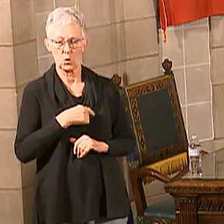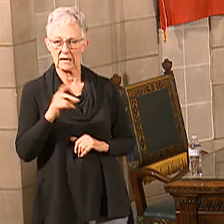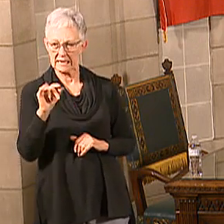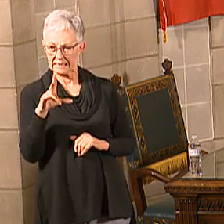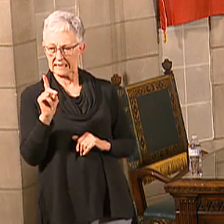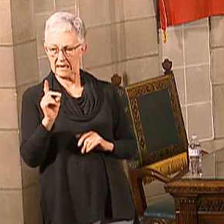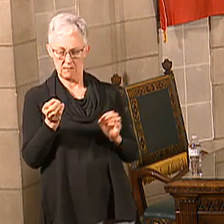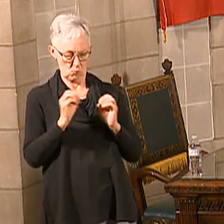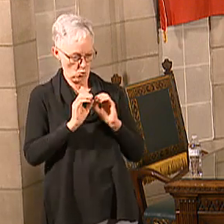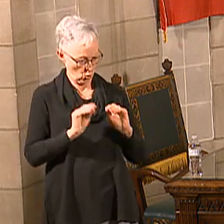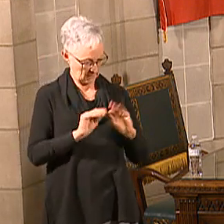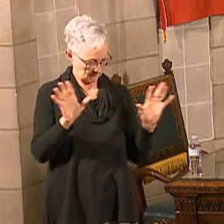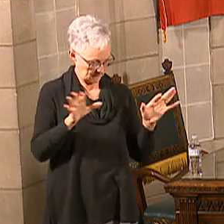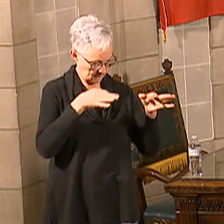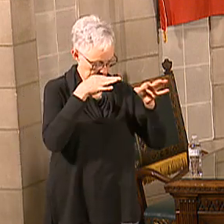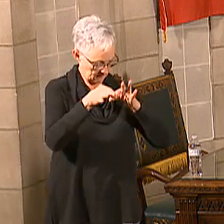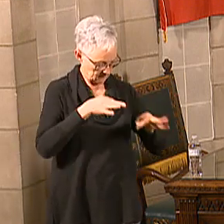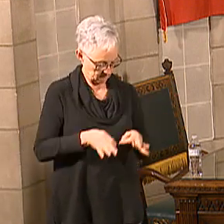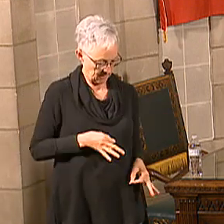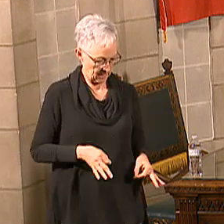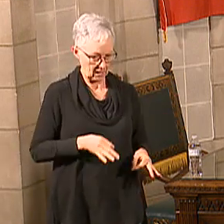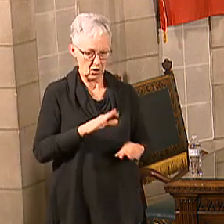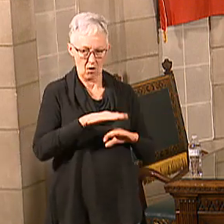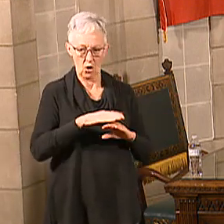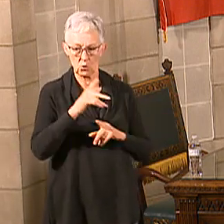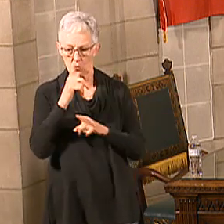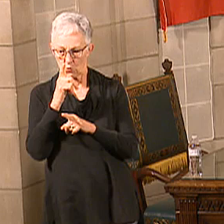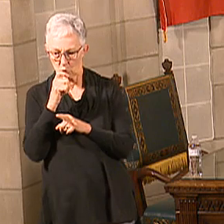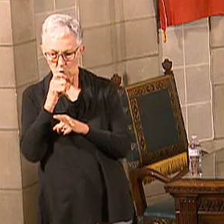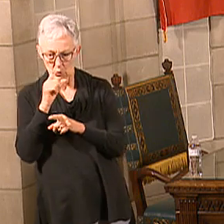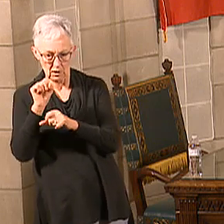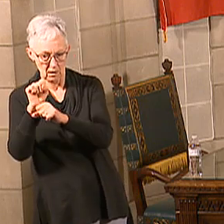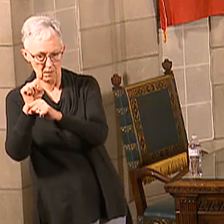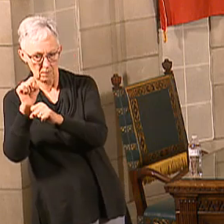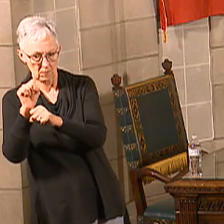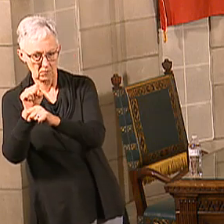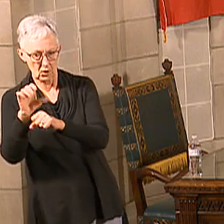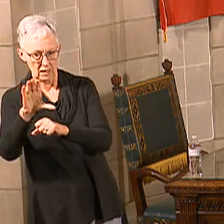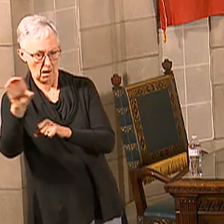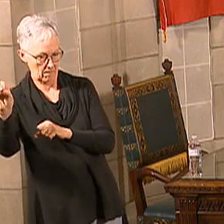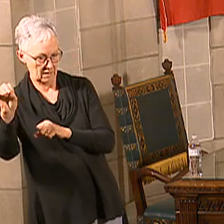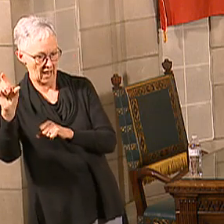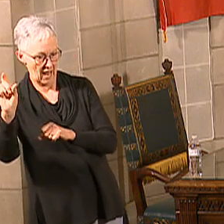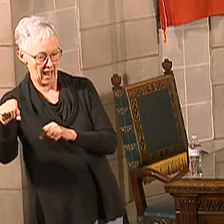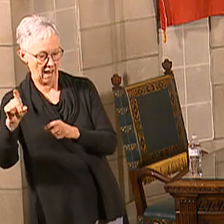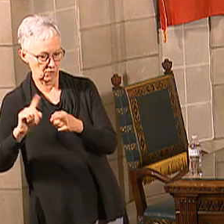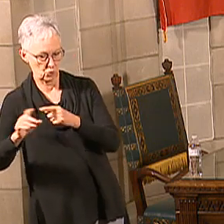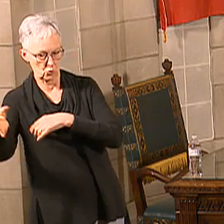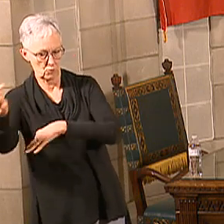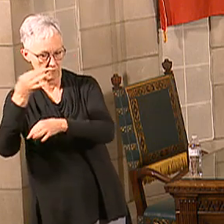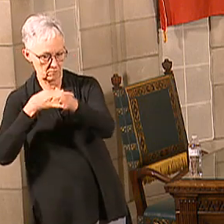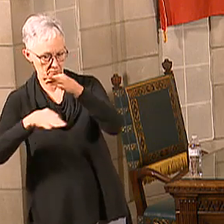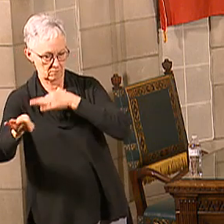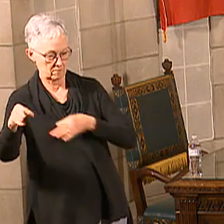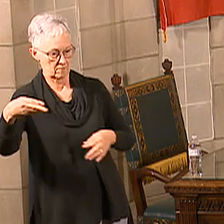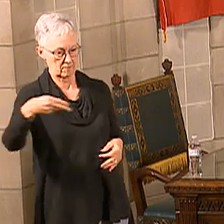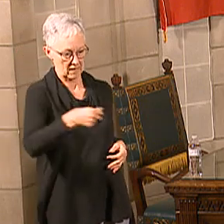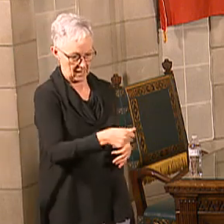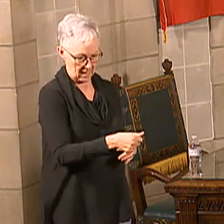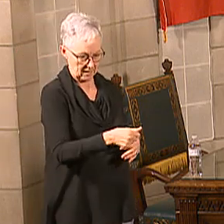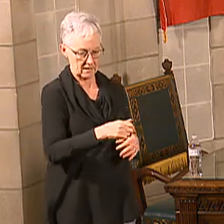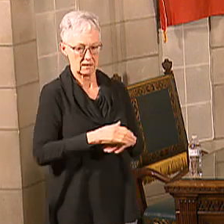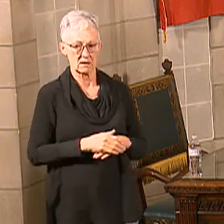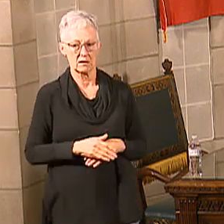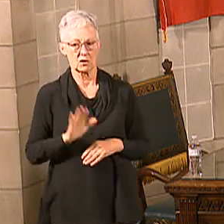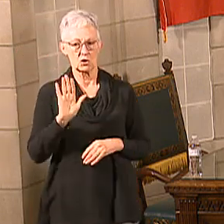contributory employers and the non-charging. The reimbursable employers are basically governmental entities and your